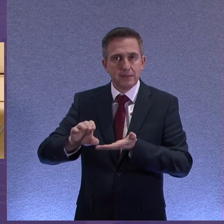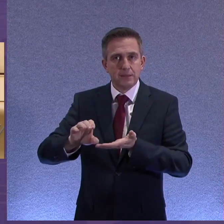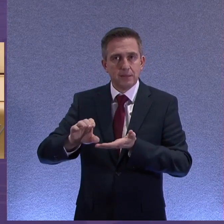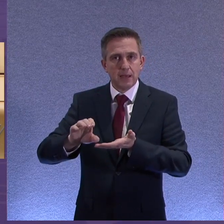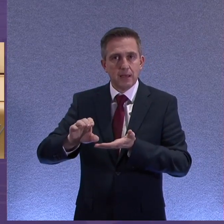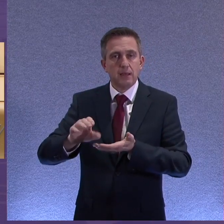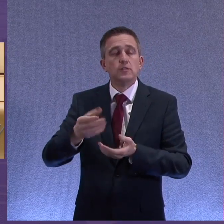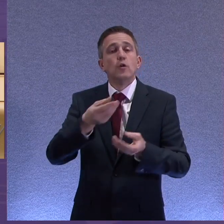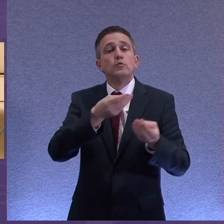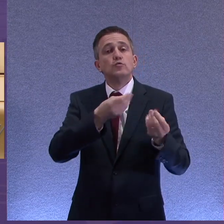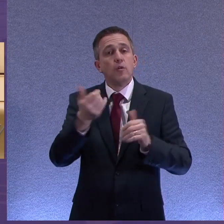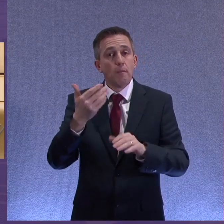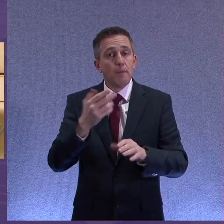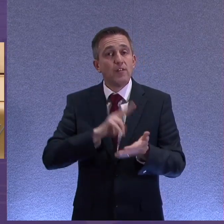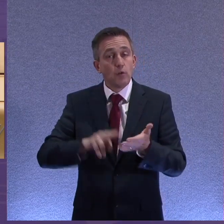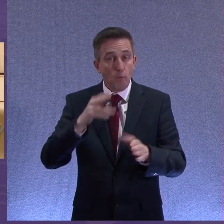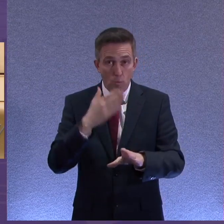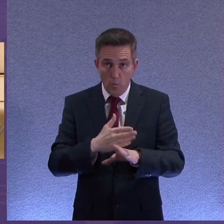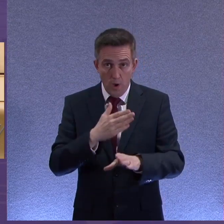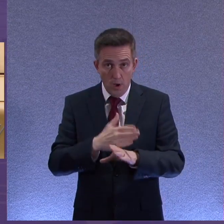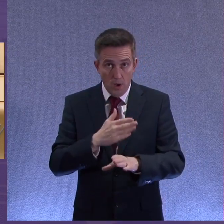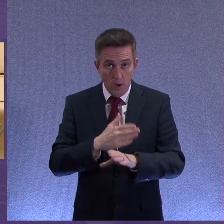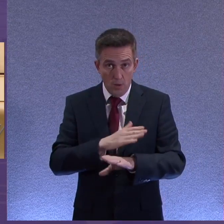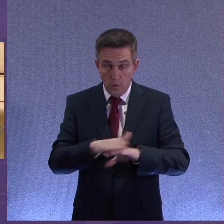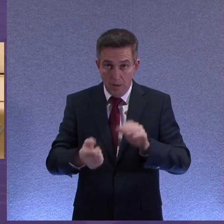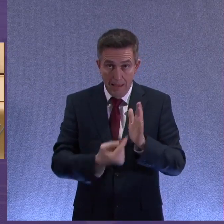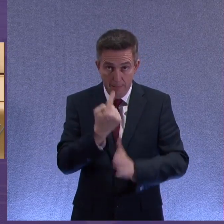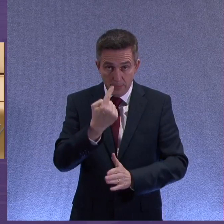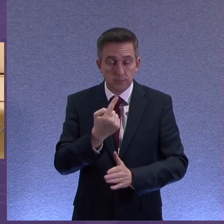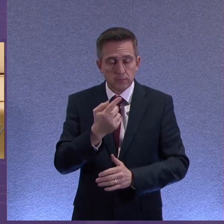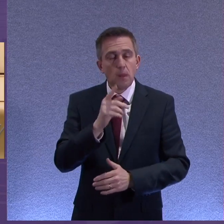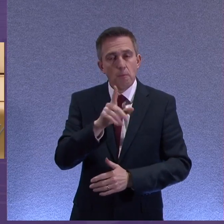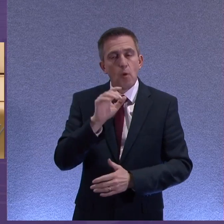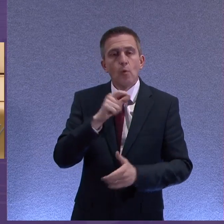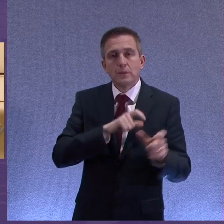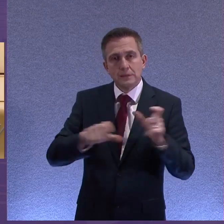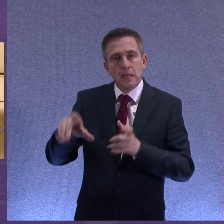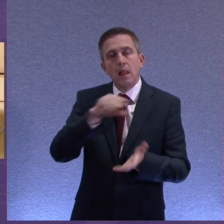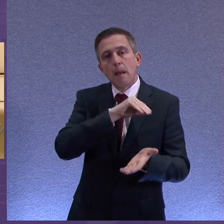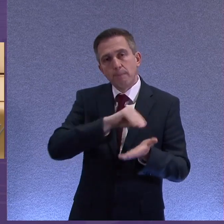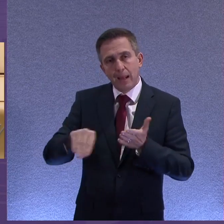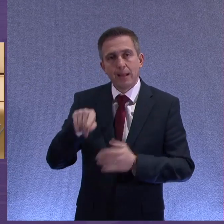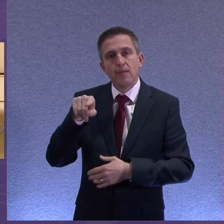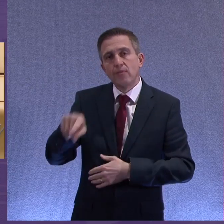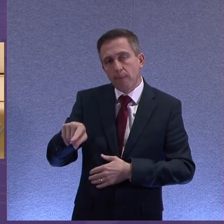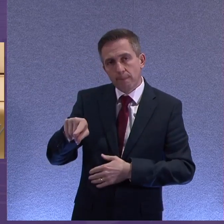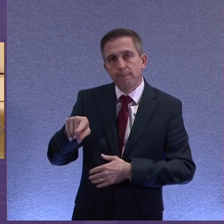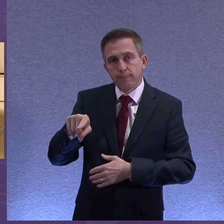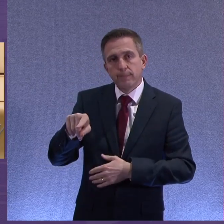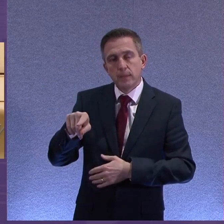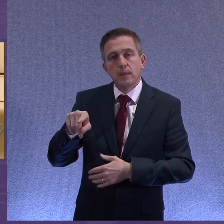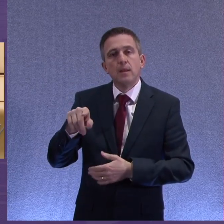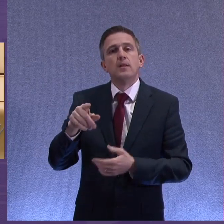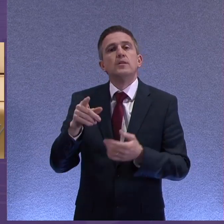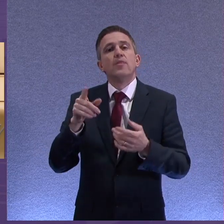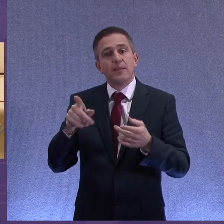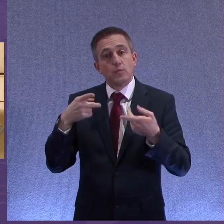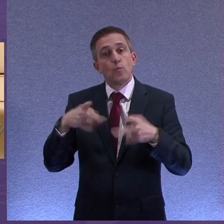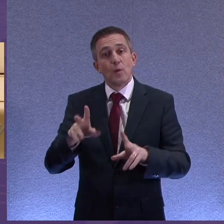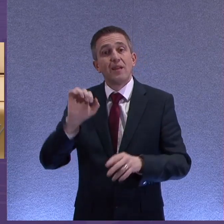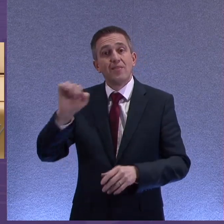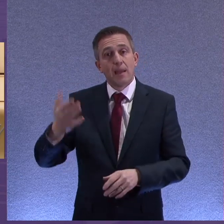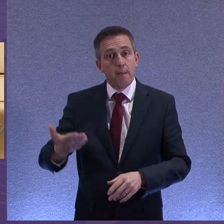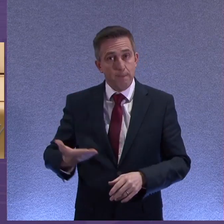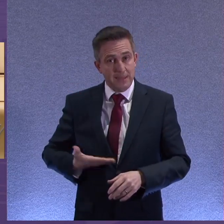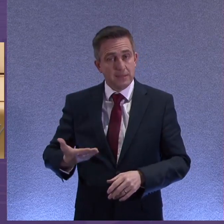undertaking some of the work that they normally would do and are paid for. So we have reached an agreement with them to ensure that their businesses